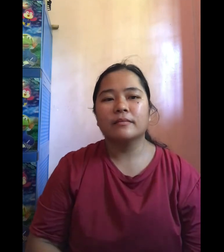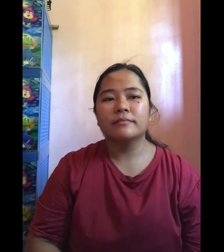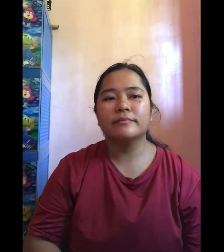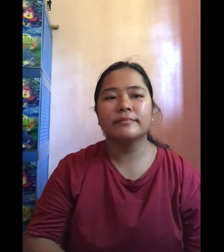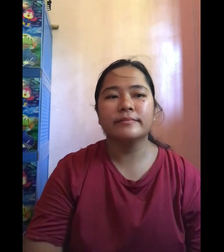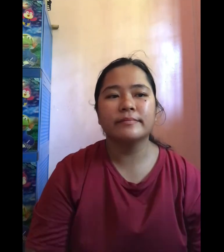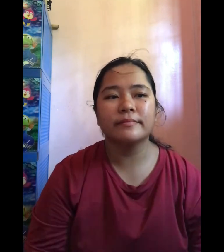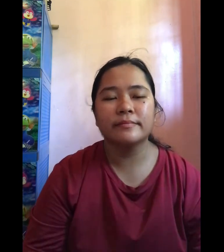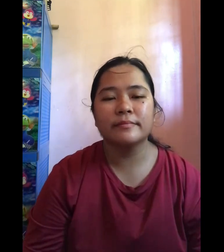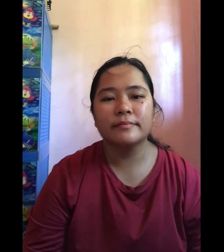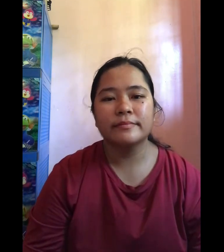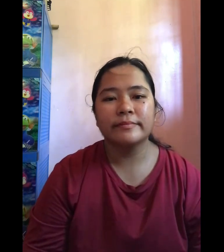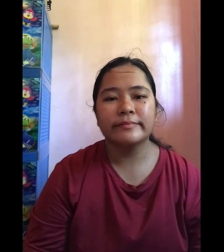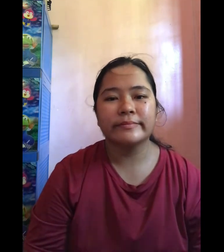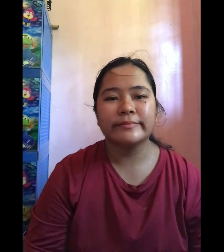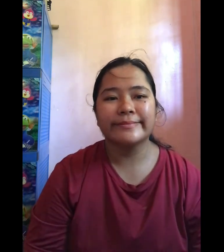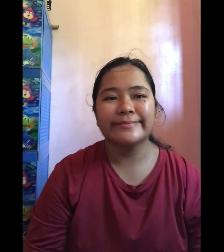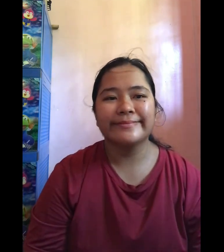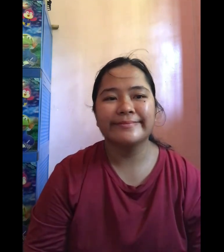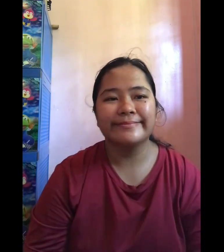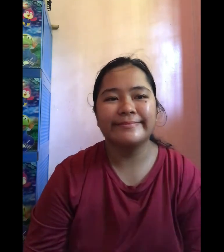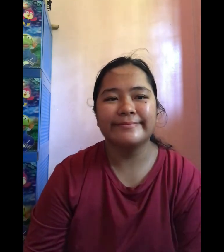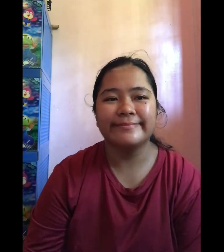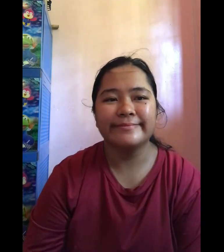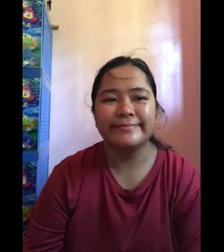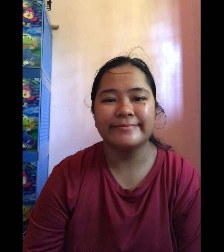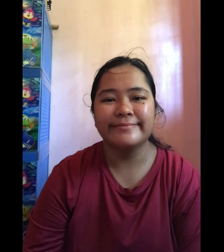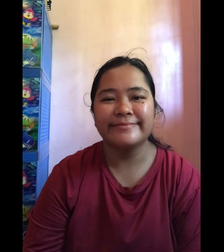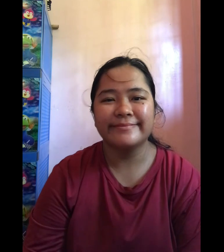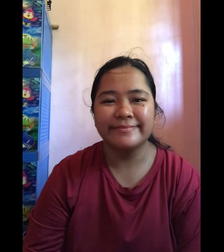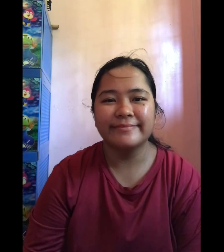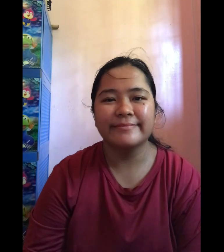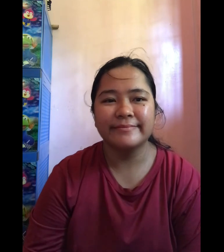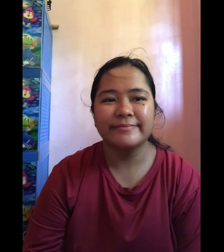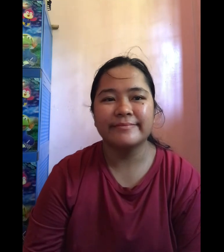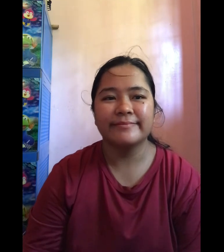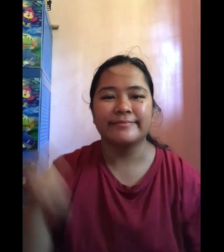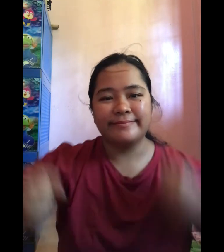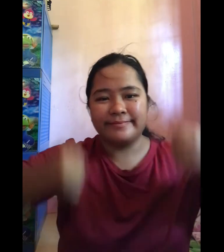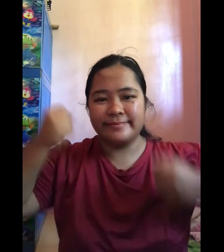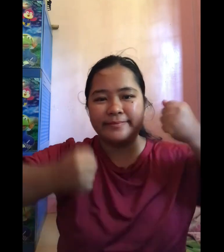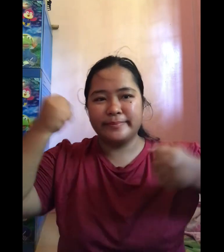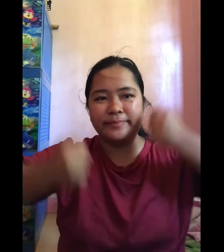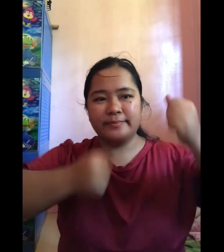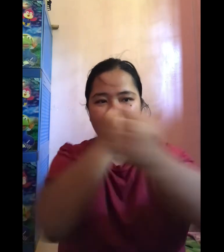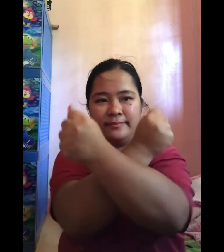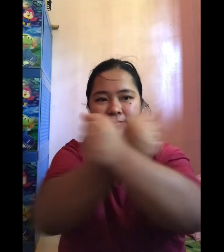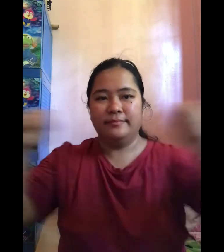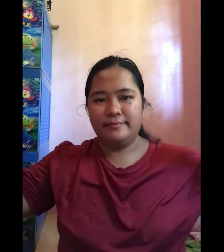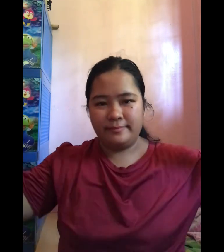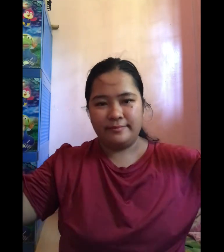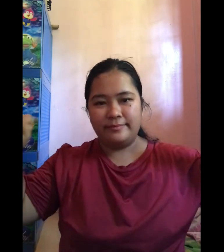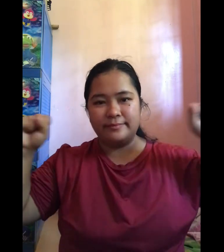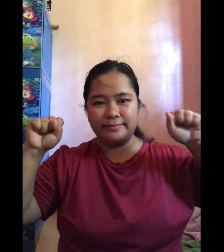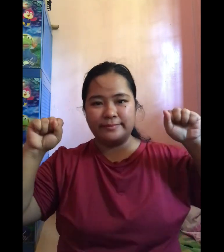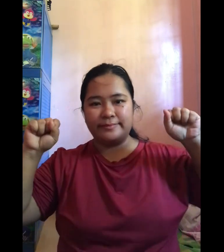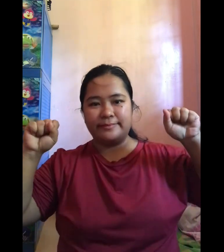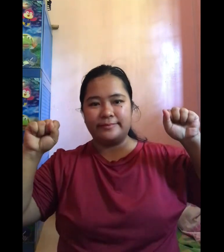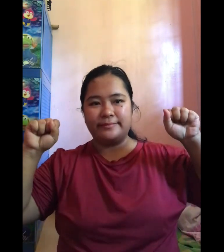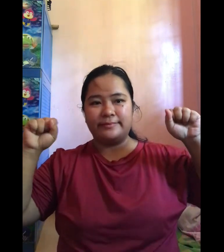safely, because some people do not drive very safely. So I like to drive safe. So once again, that sign looks